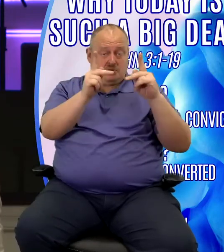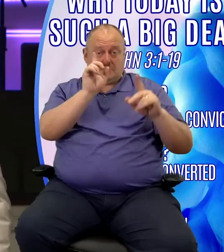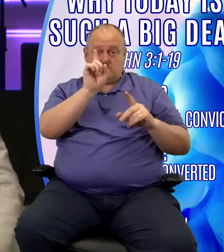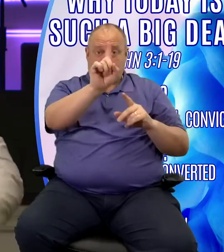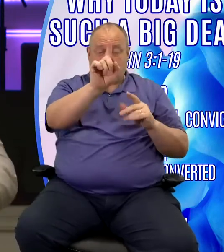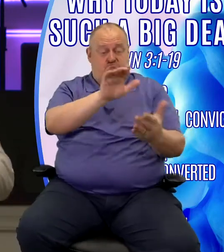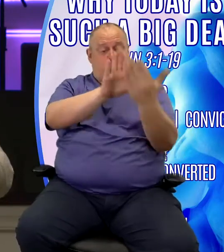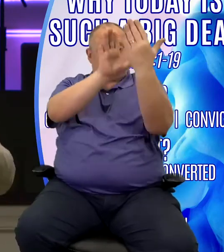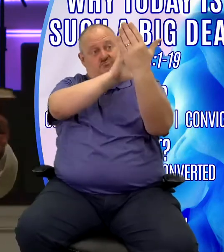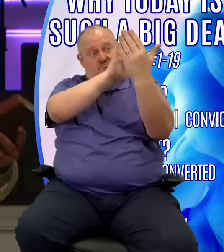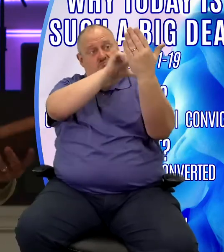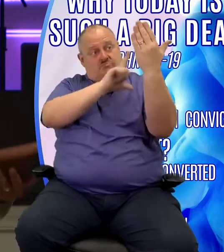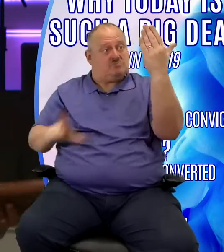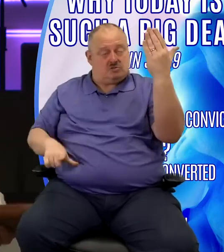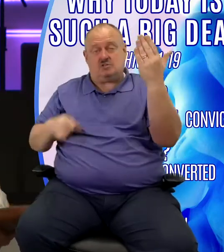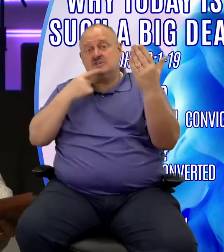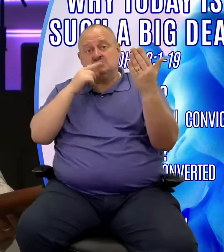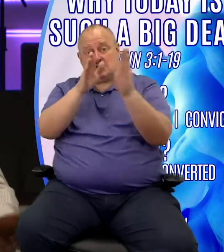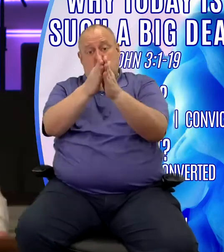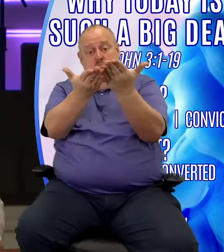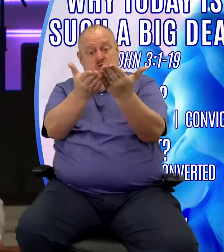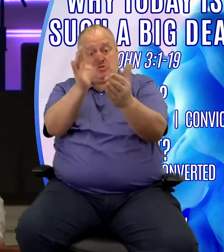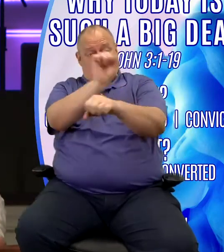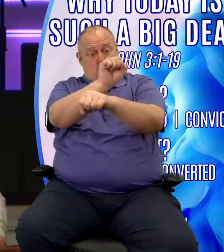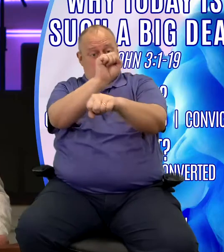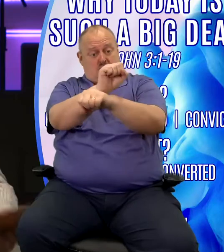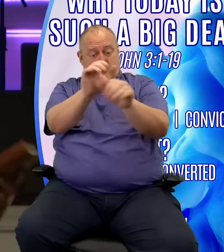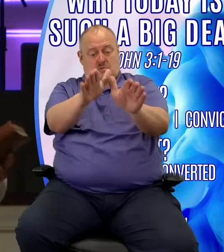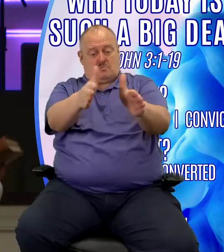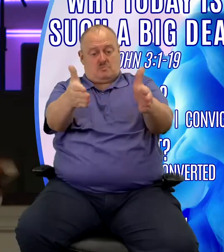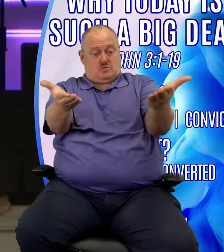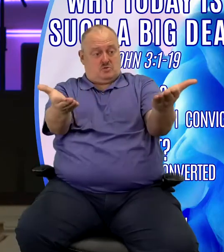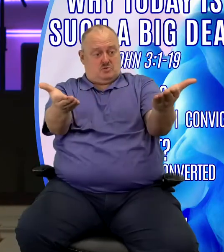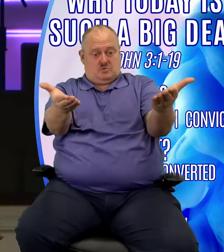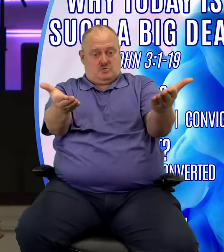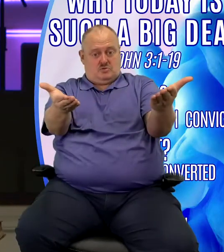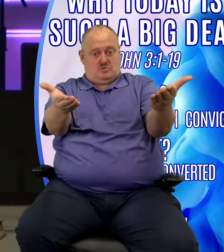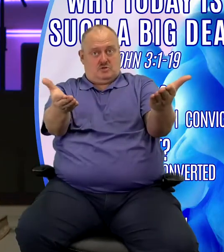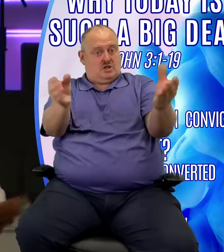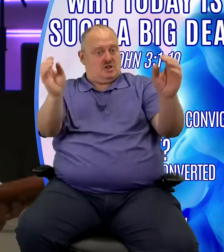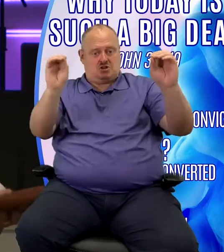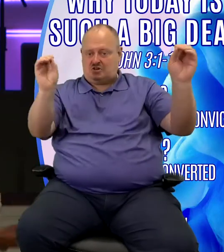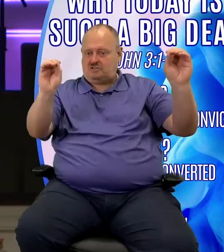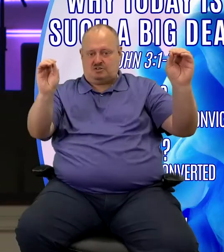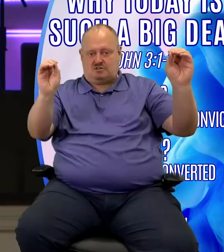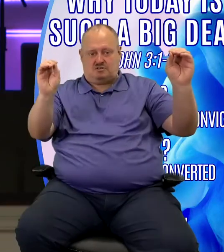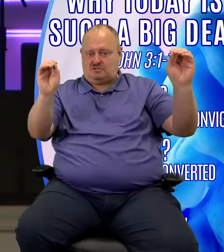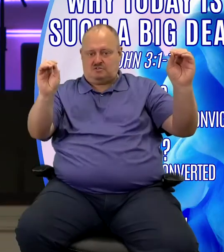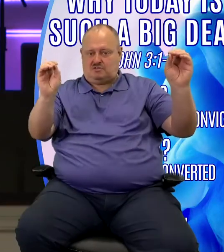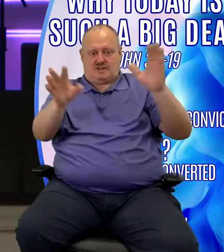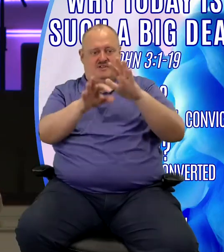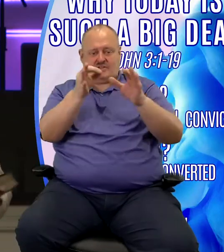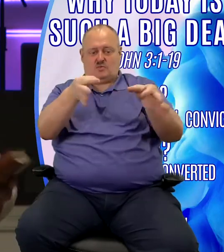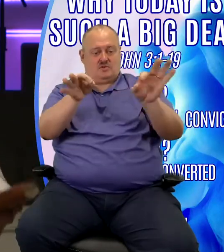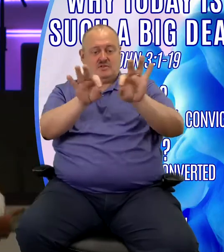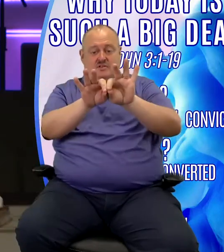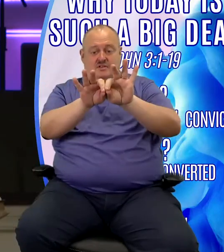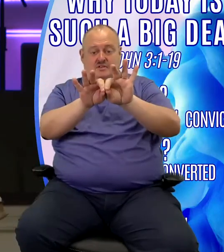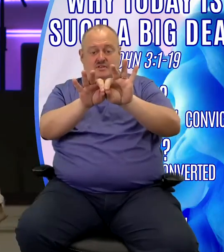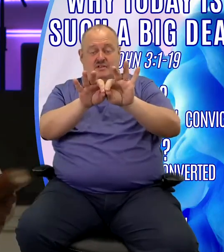Lord, and it says the books of their works were opened, and none of them were found worthy. You